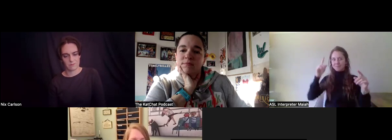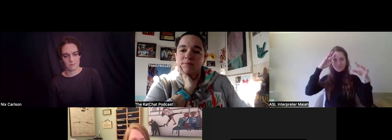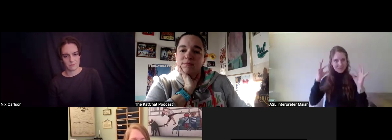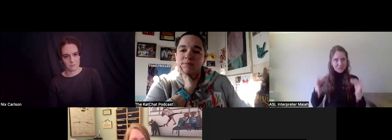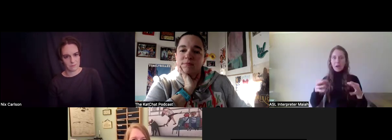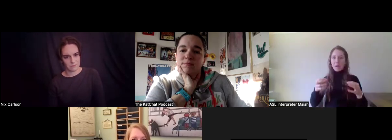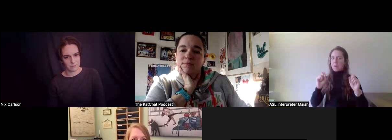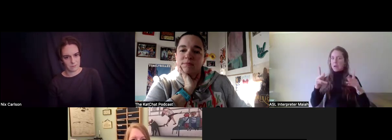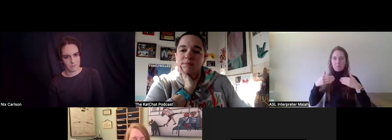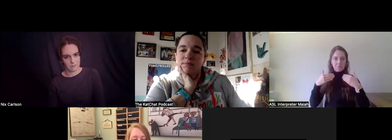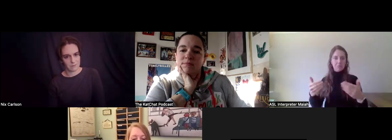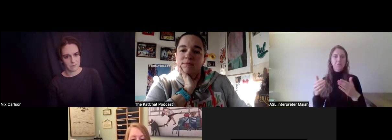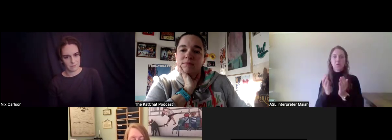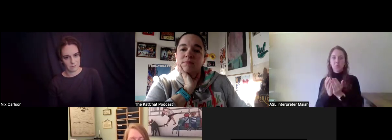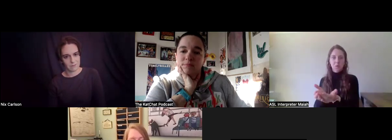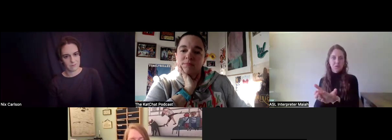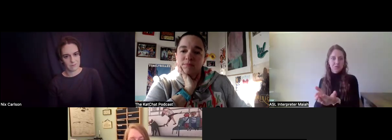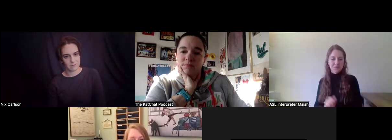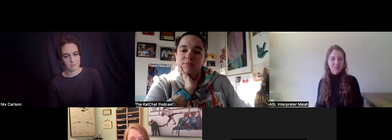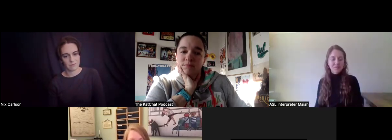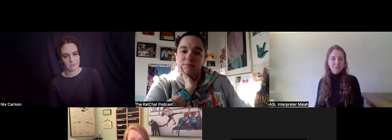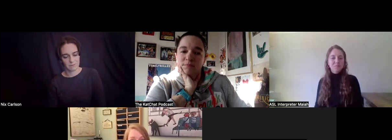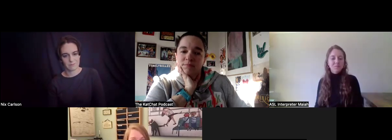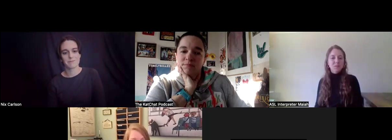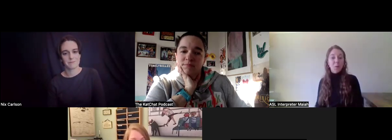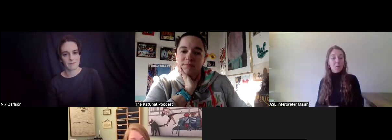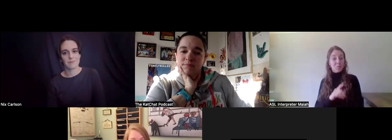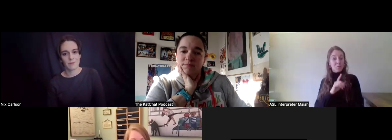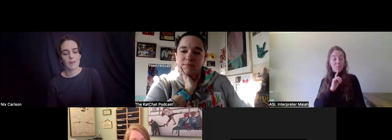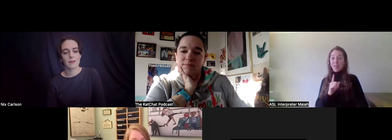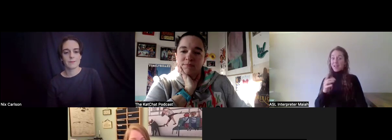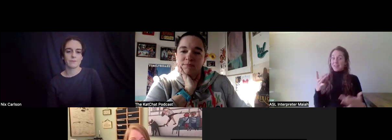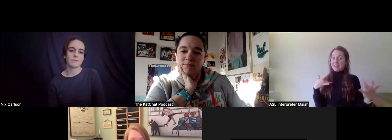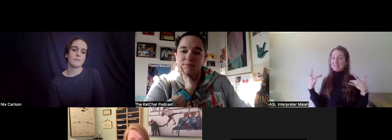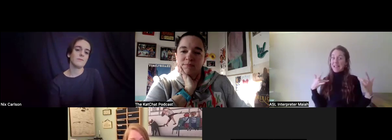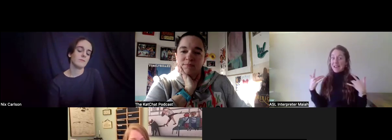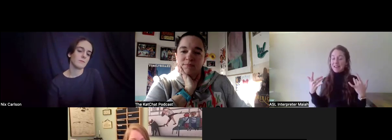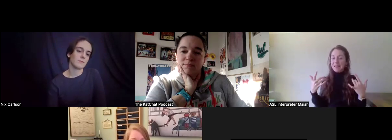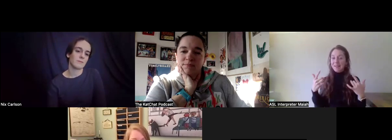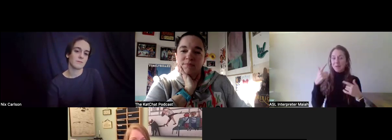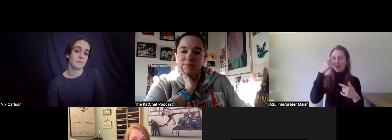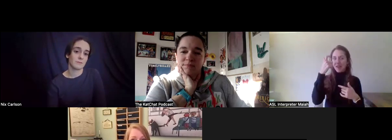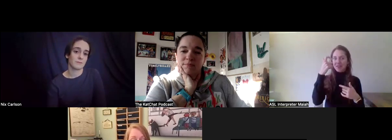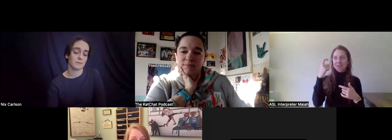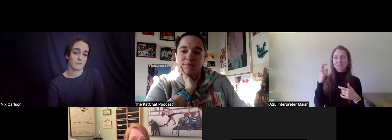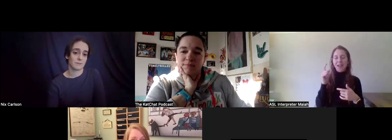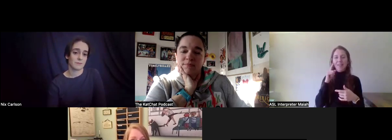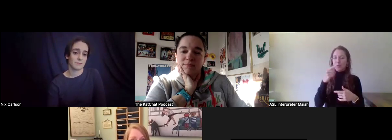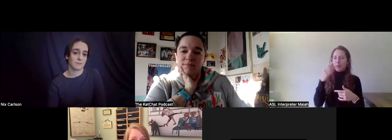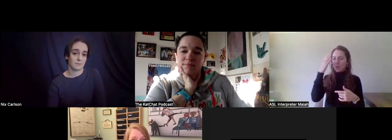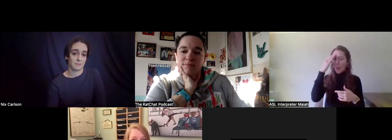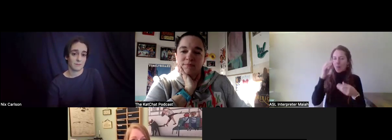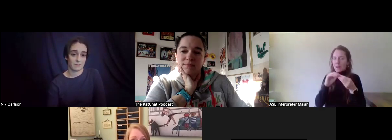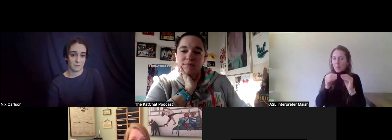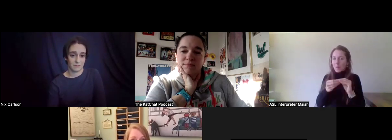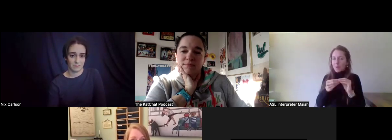cruise, right? And it was really exciting because I think the stats. We sold out that